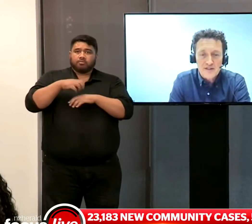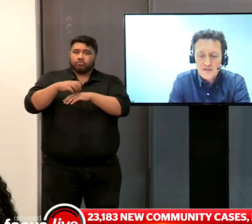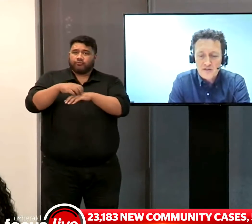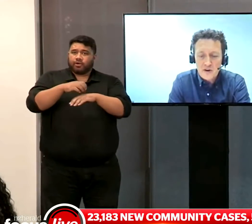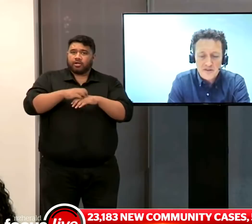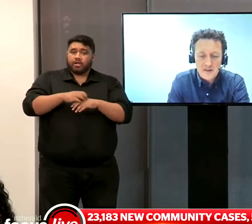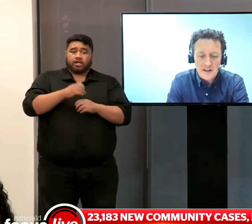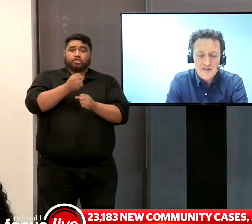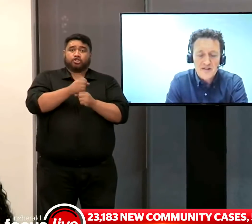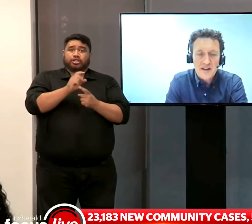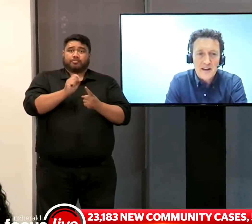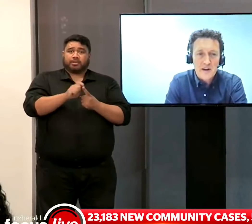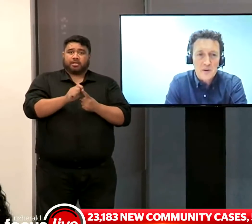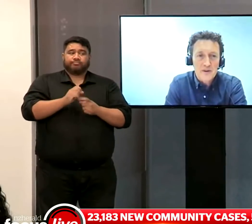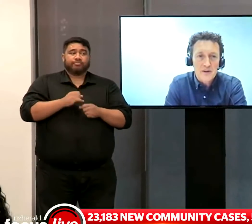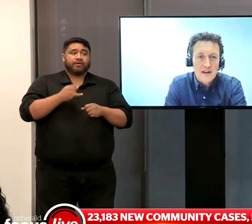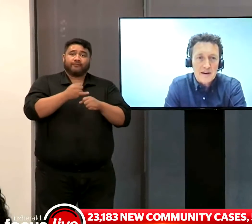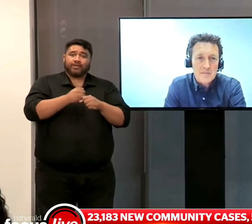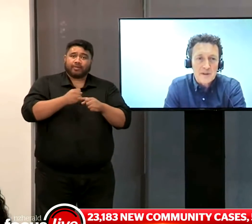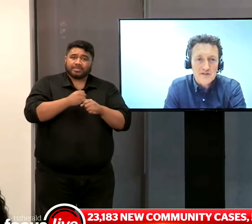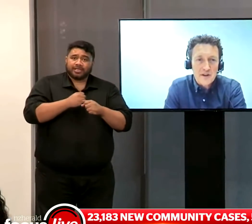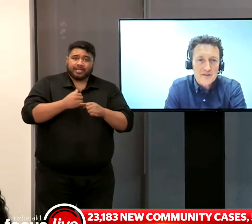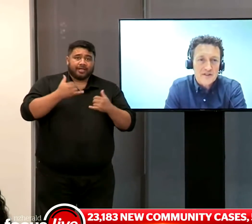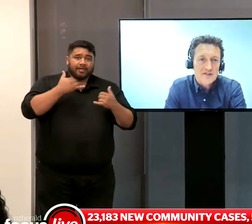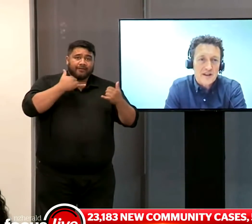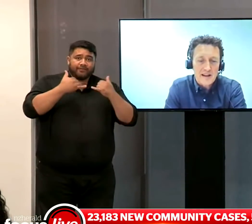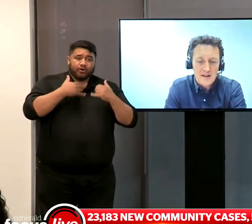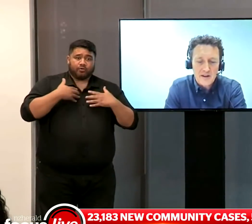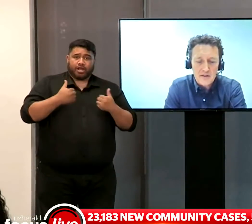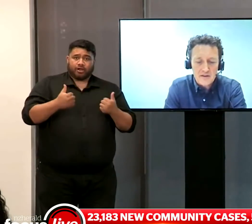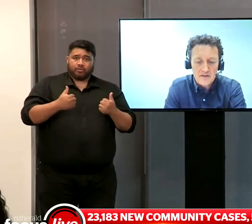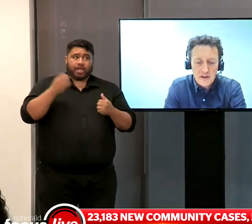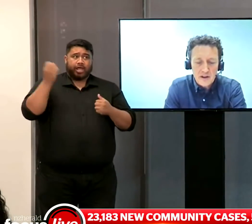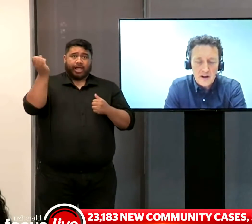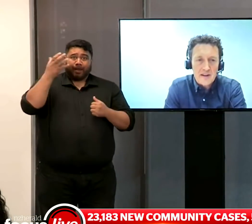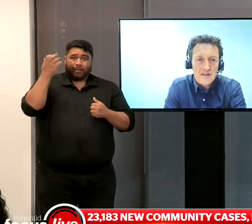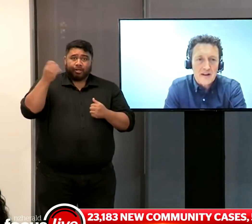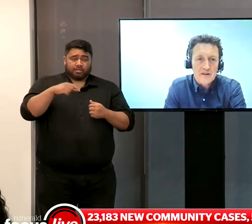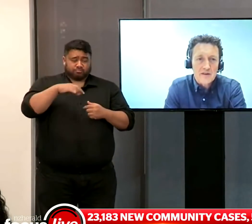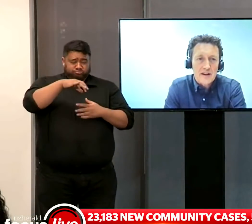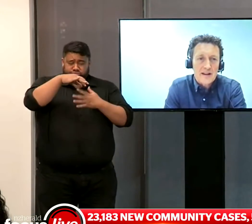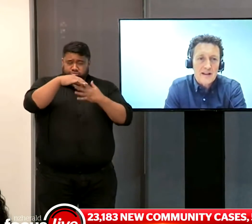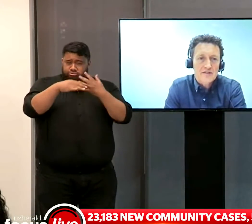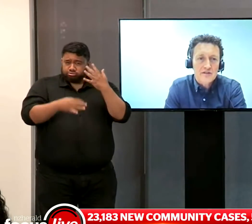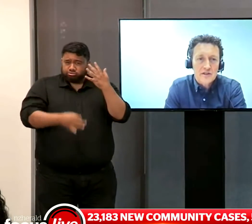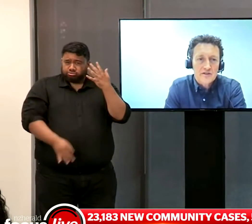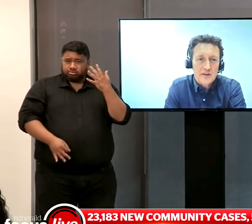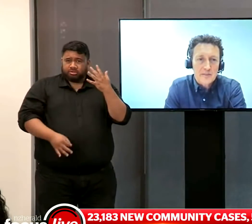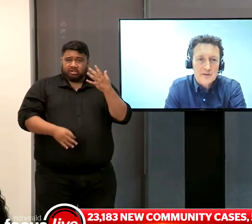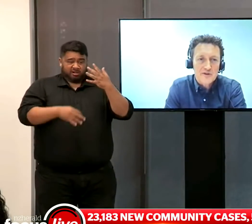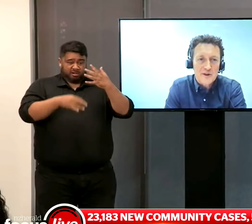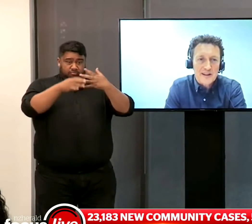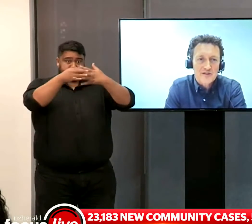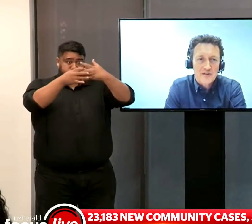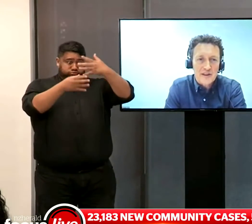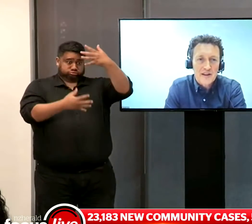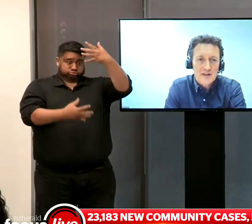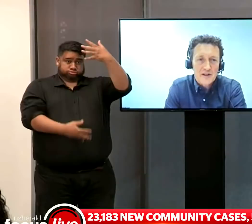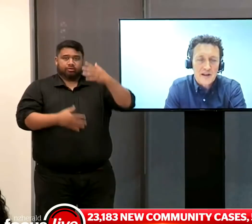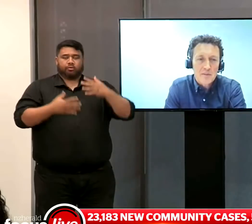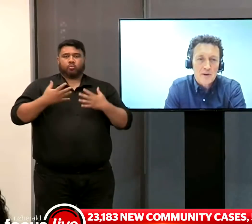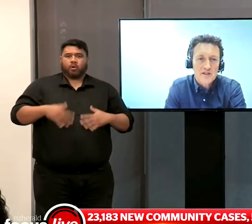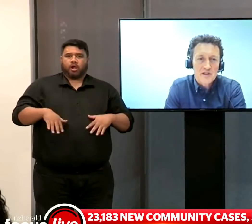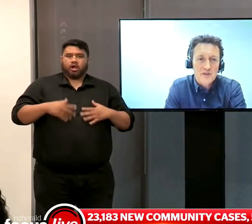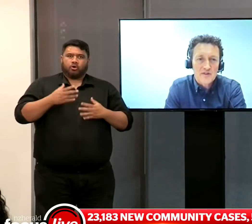general practice, pharmacy, telehealth, ambulance services and others. And the length of that list just demonstrates